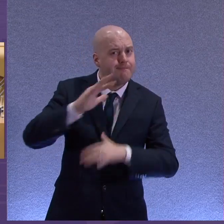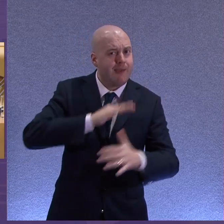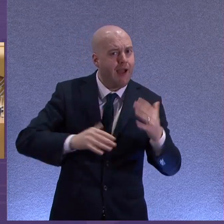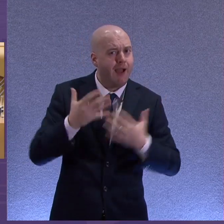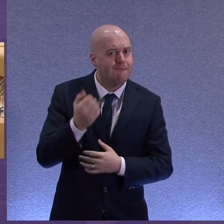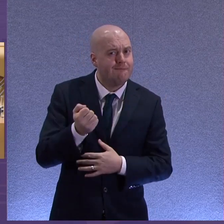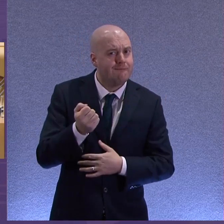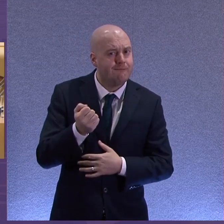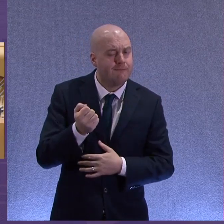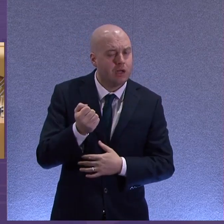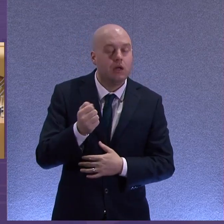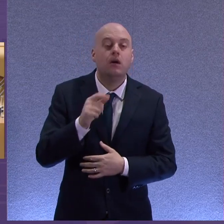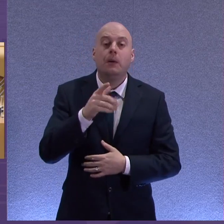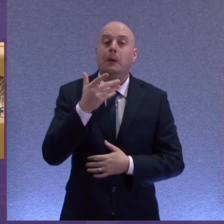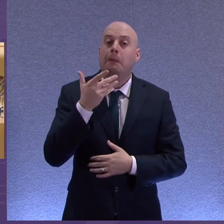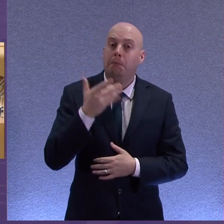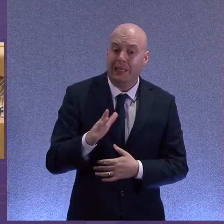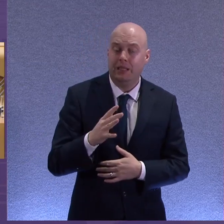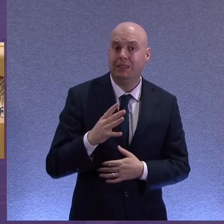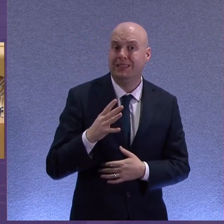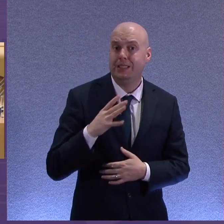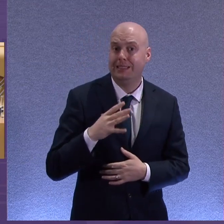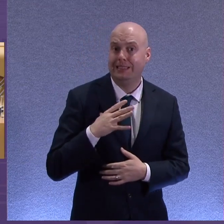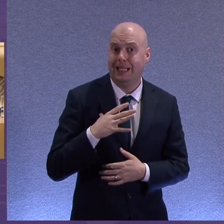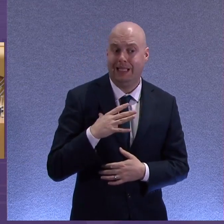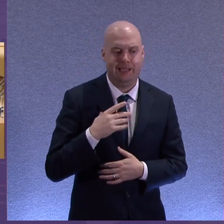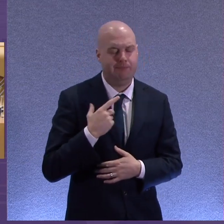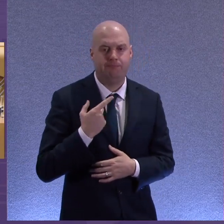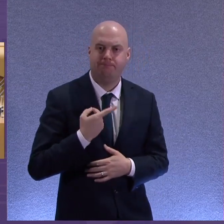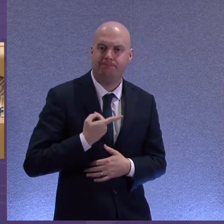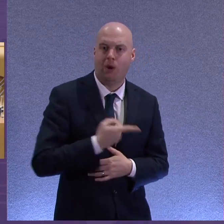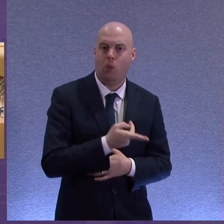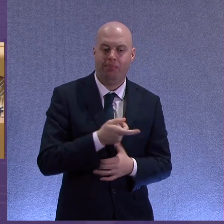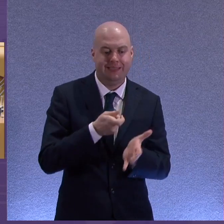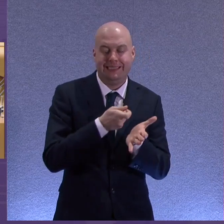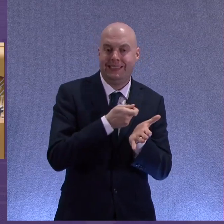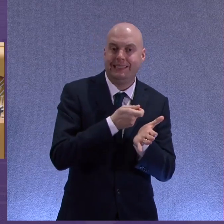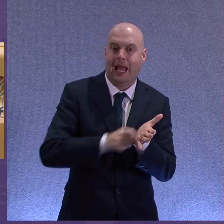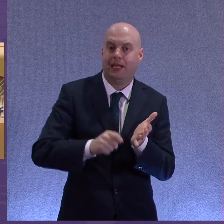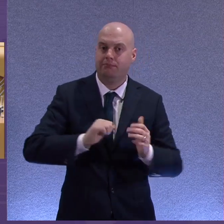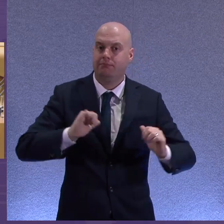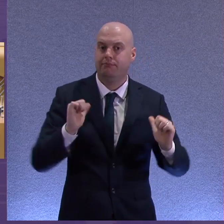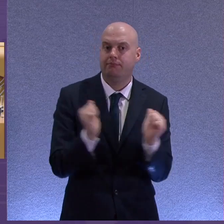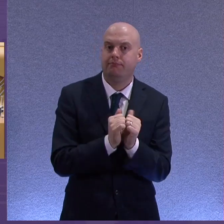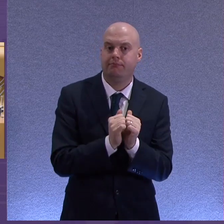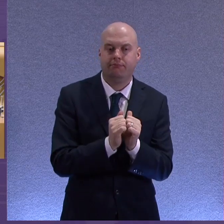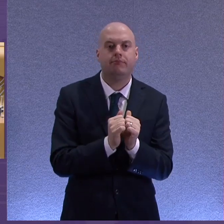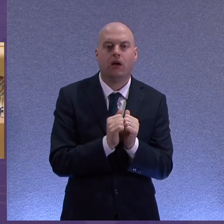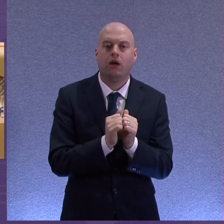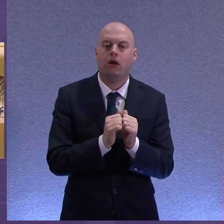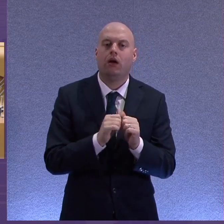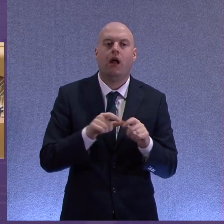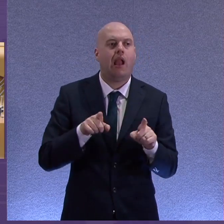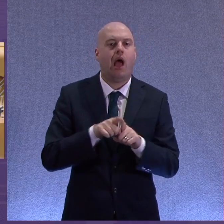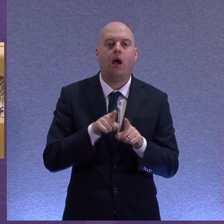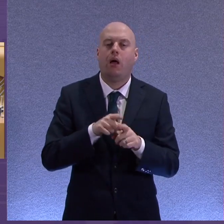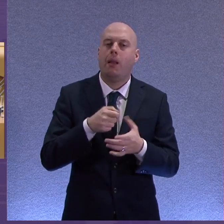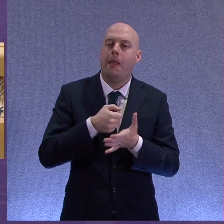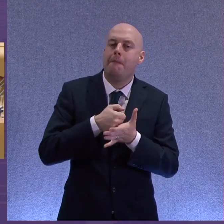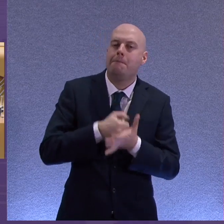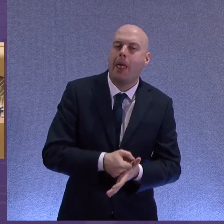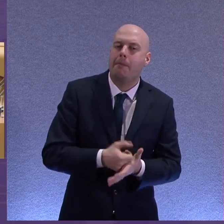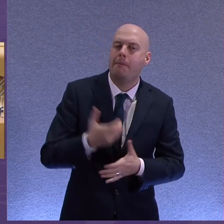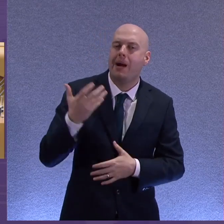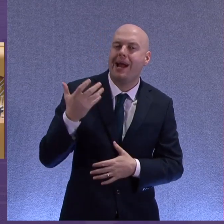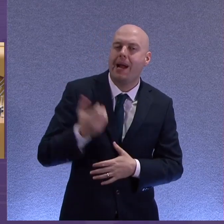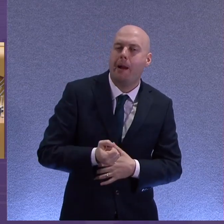made in a letter on Sunday, which we both signed, was that whilst things like the minimum income floor being removed, it does